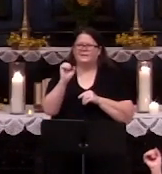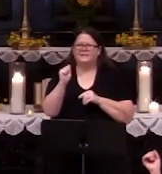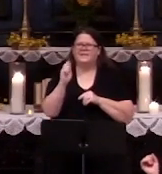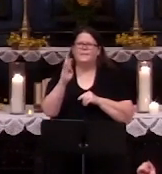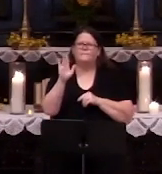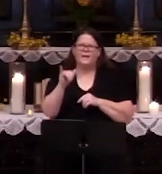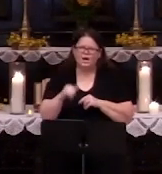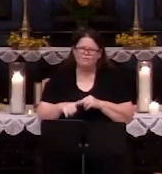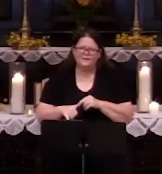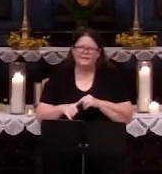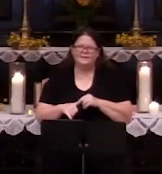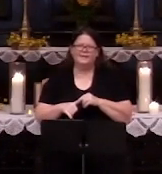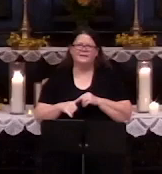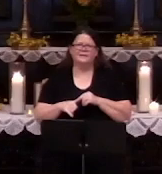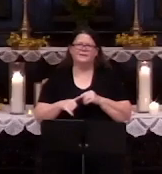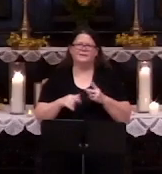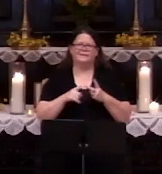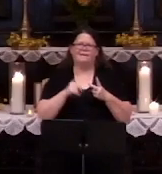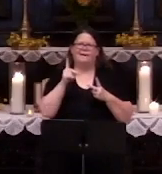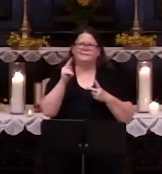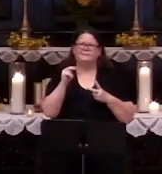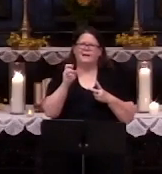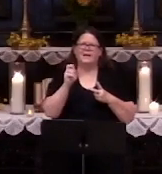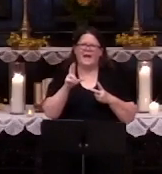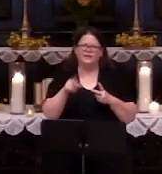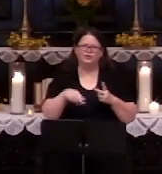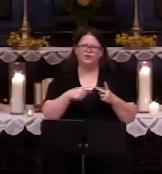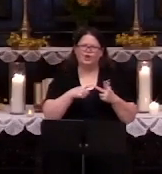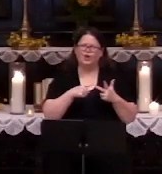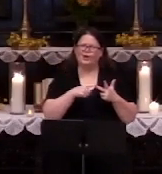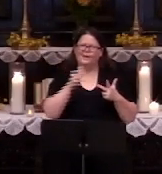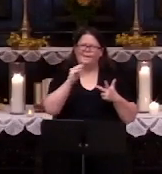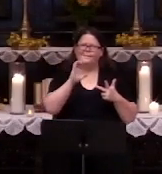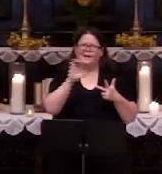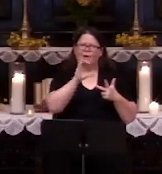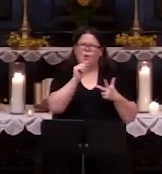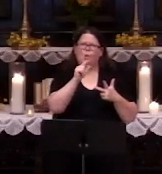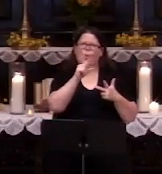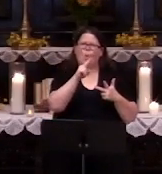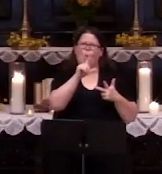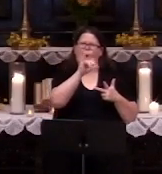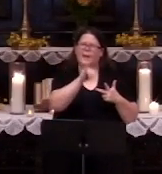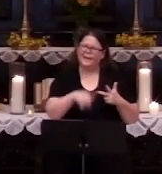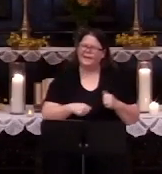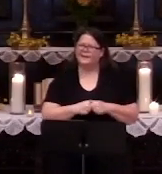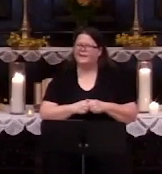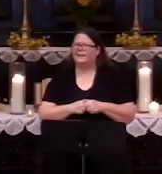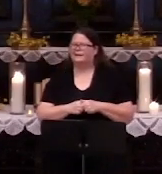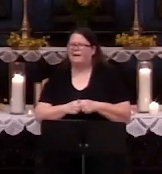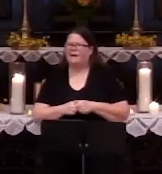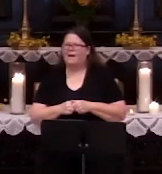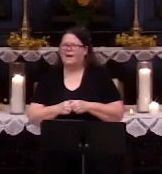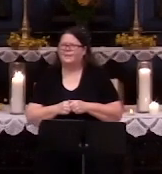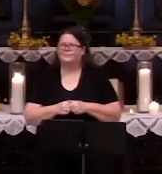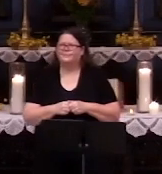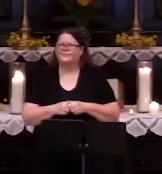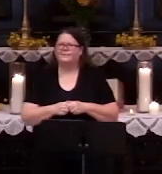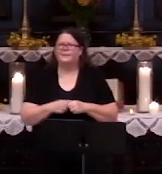at Duncaster, at Macaulay. She does a monthly communion